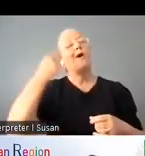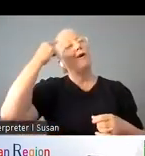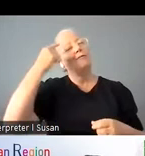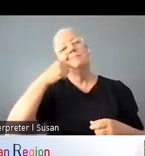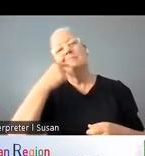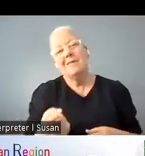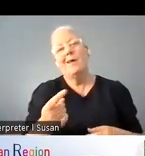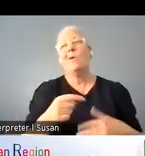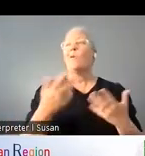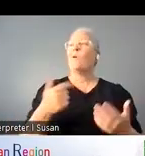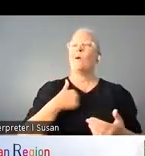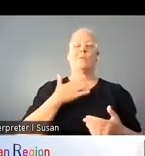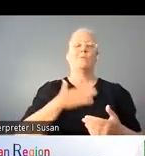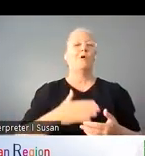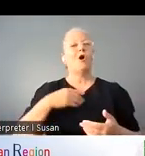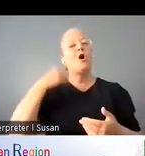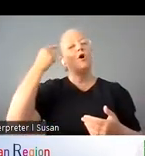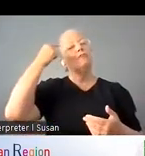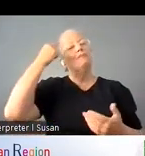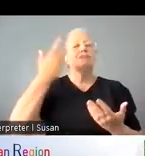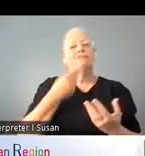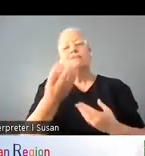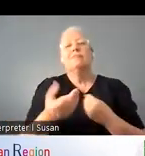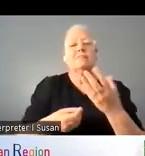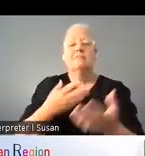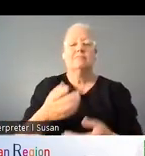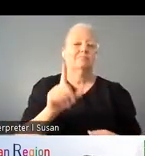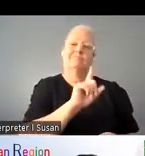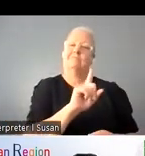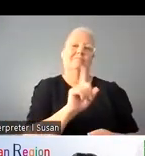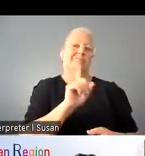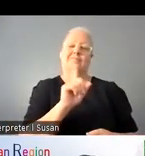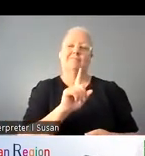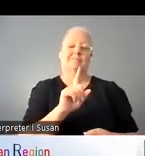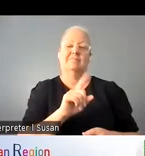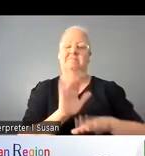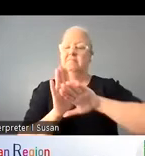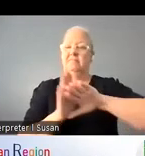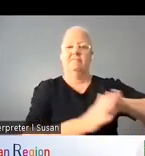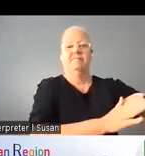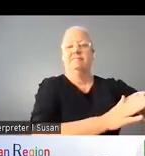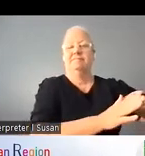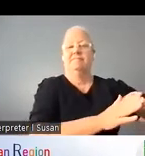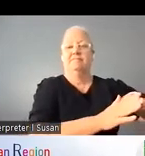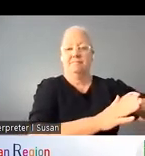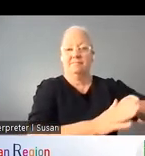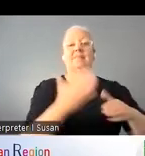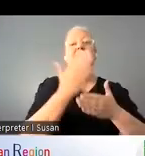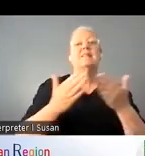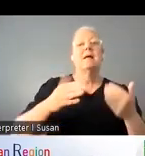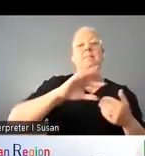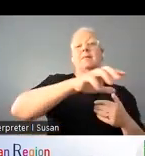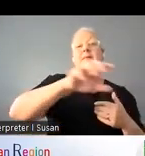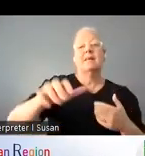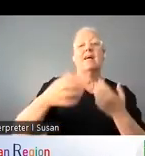we are young and our legal capacity is automatically is abolished. And in some regions, they are caged because